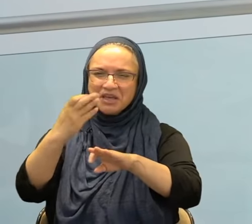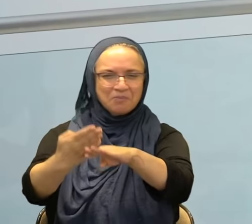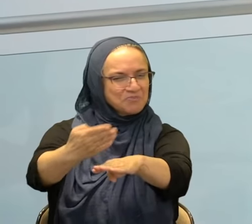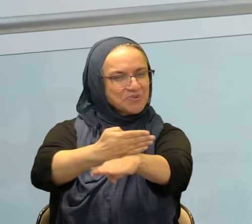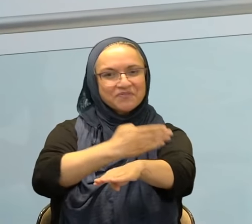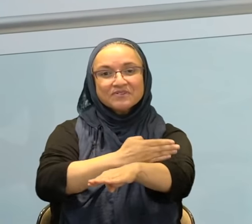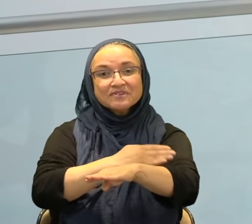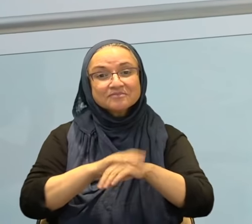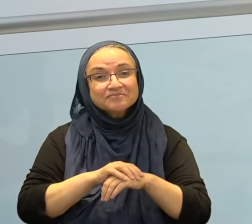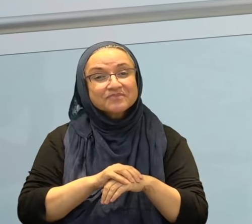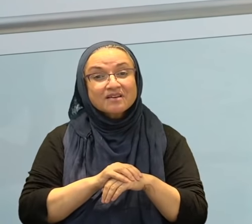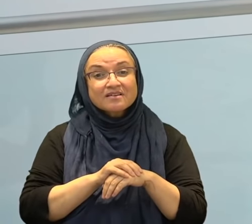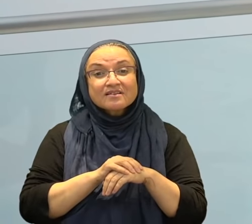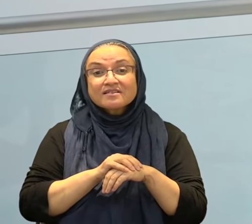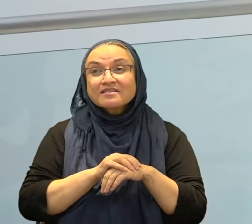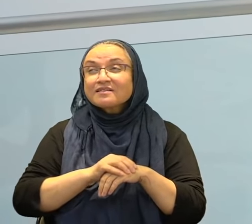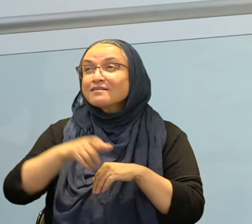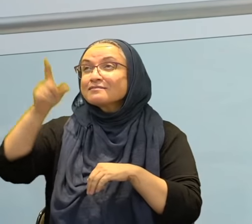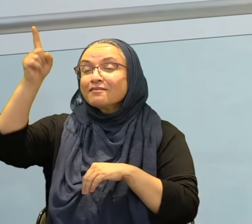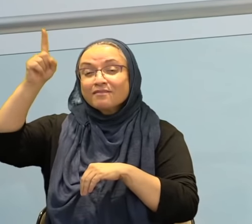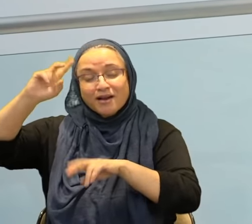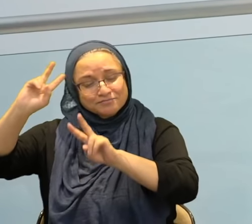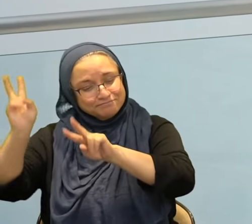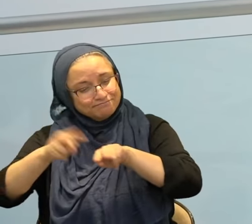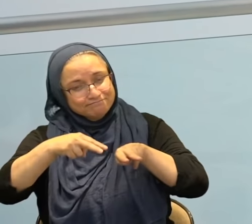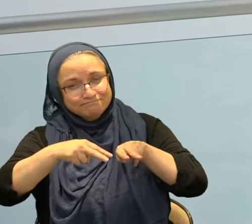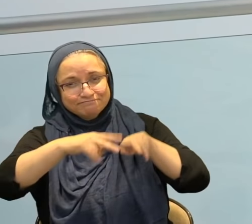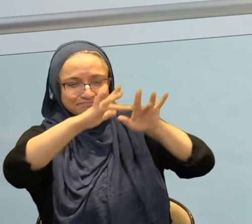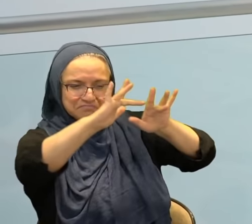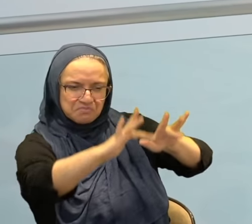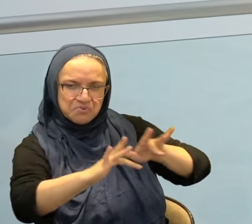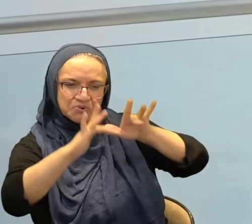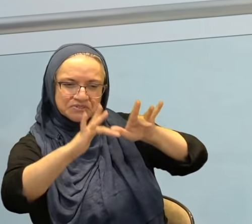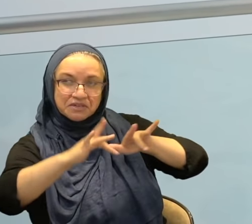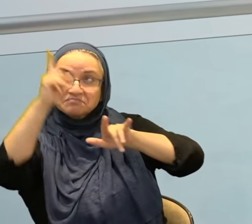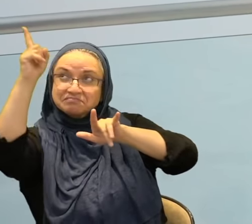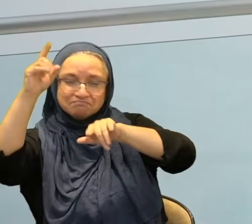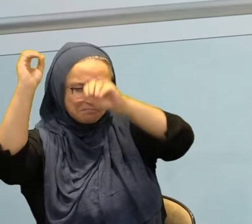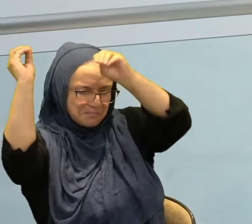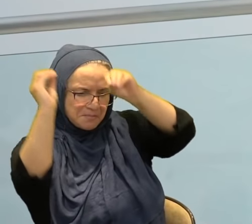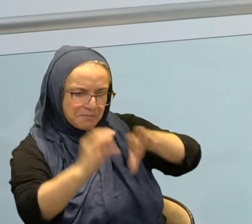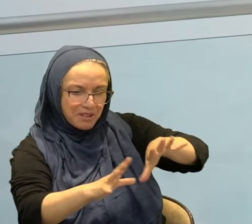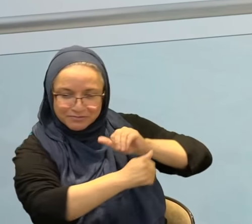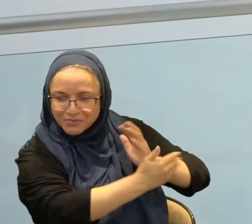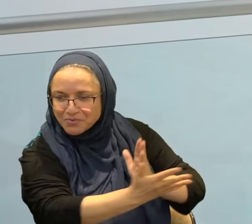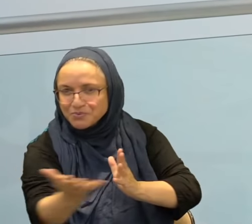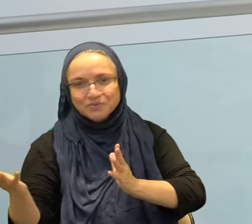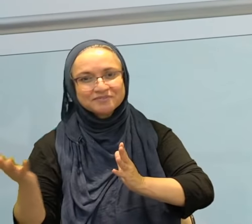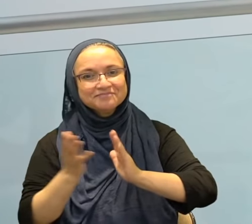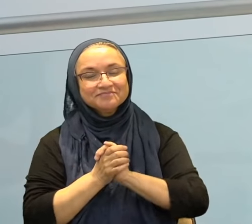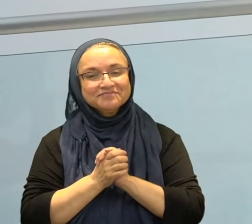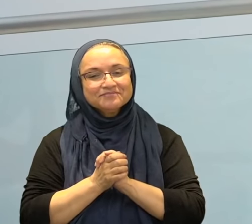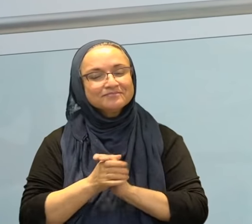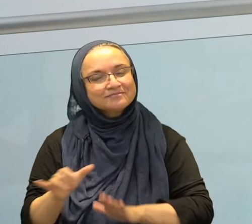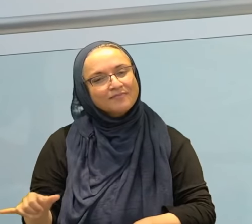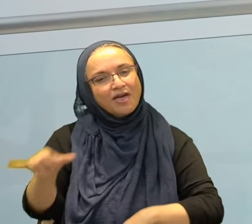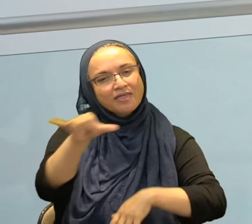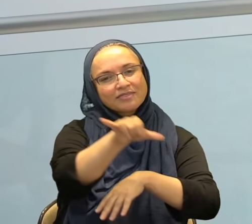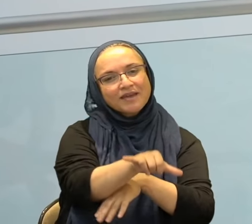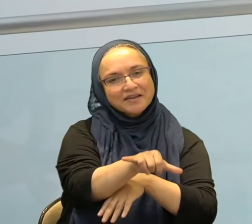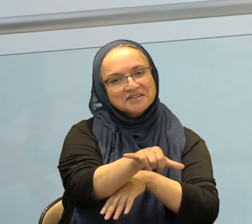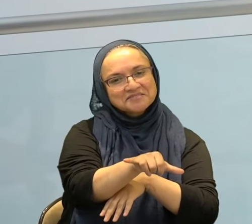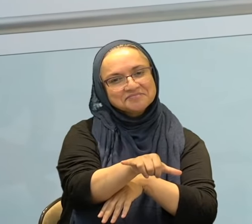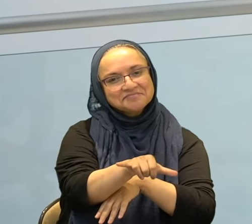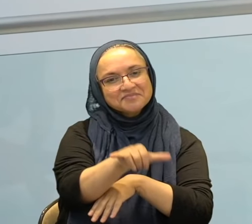mother has said that I never thought Allah would reveal Quran for me who knows what Allah subhana